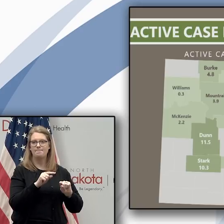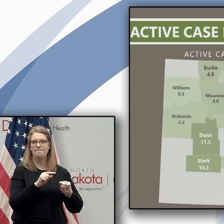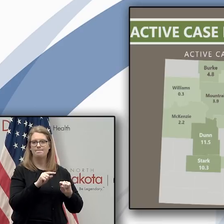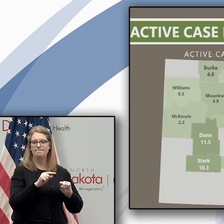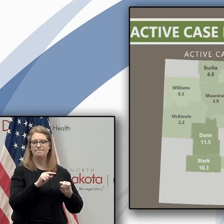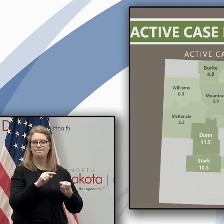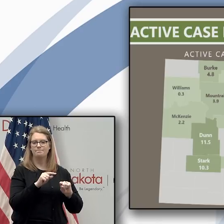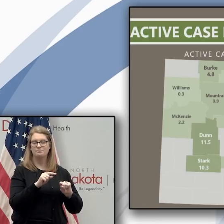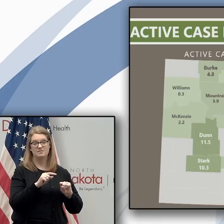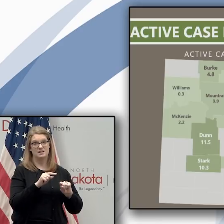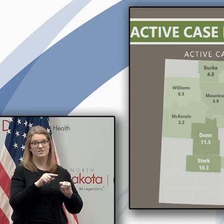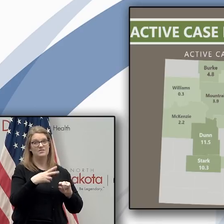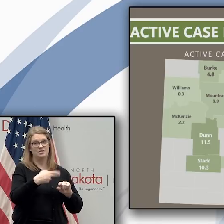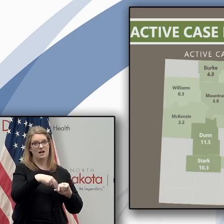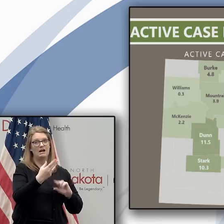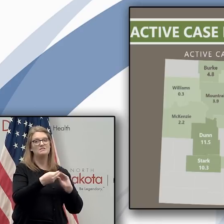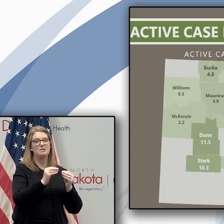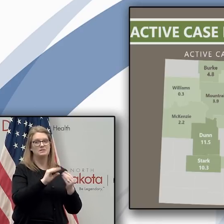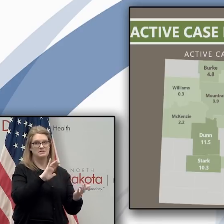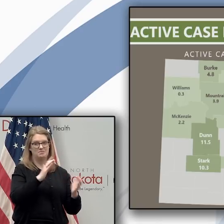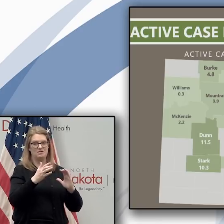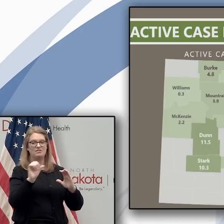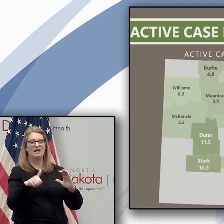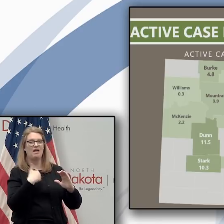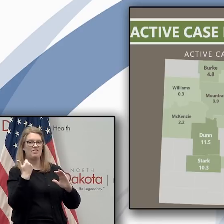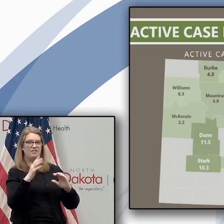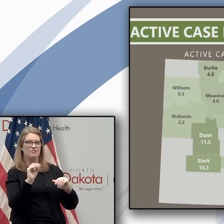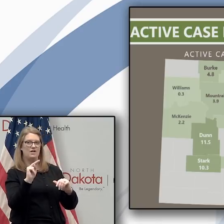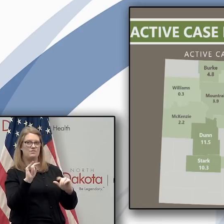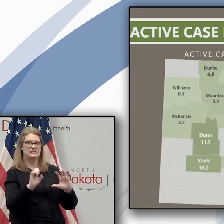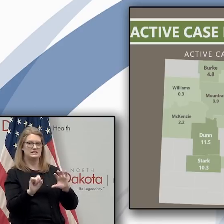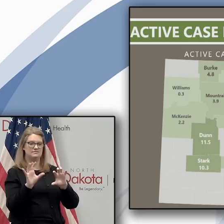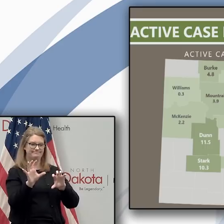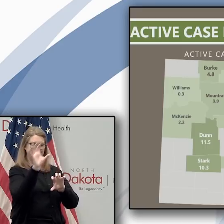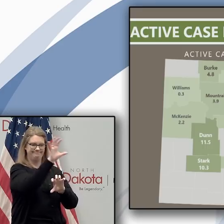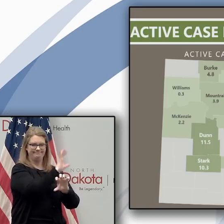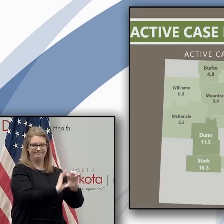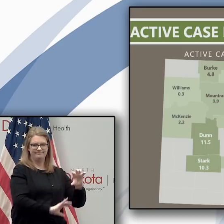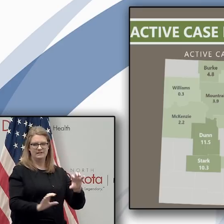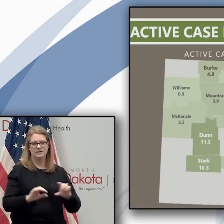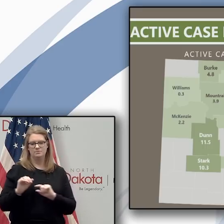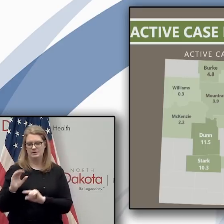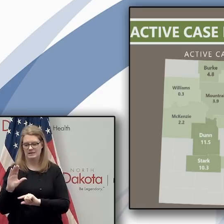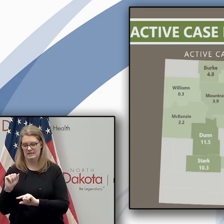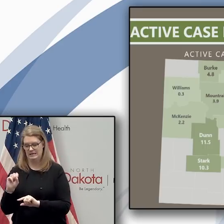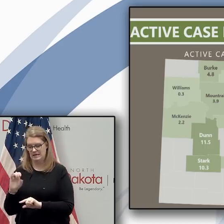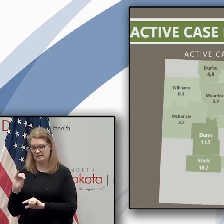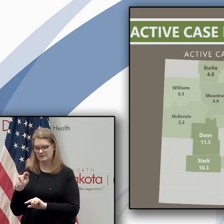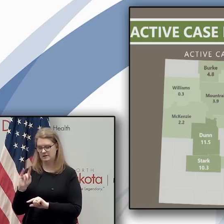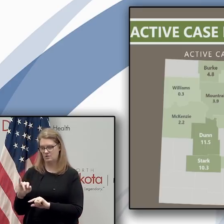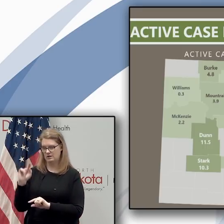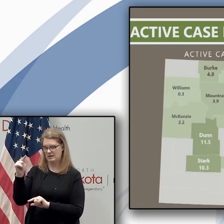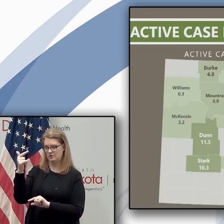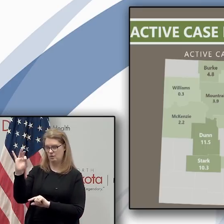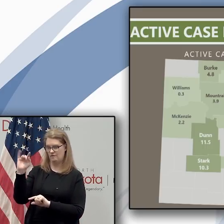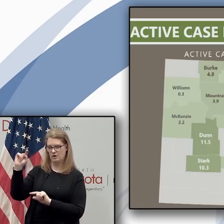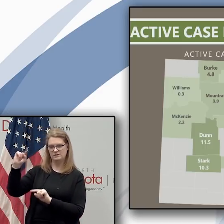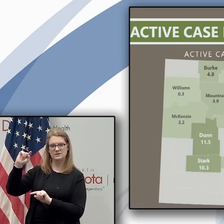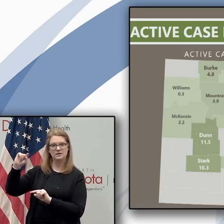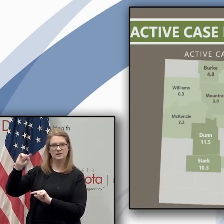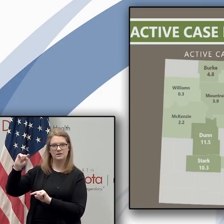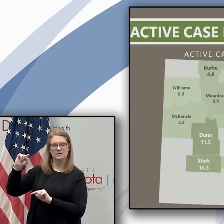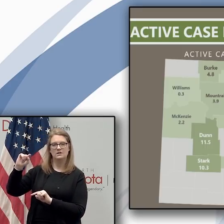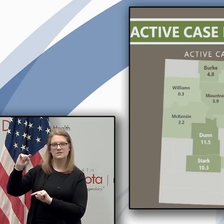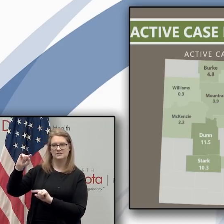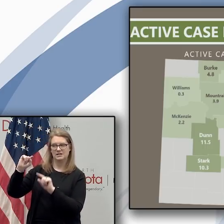any of the neighbors that they have around them, and but in Cass County and in Grand Forks actually having